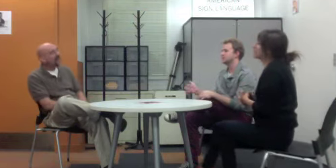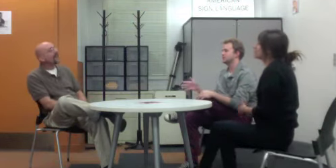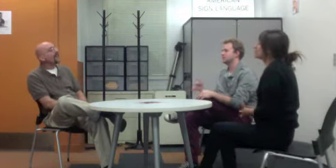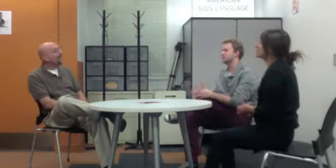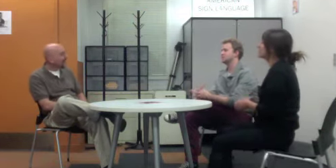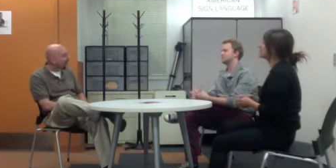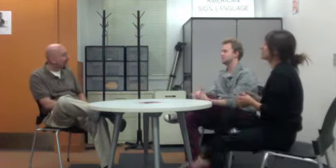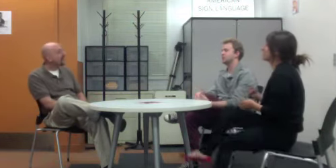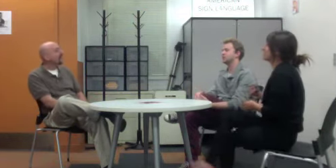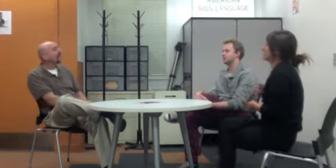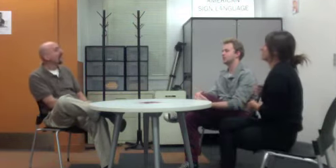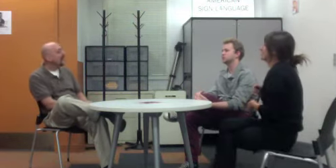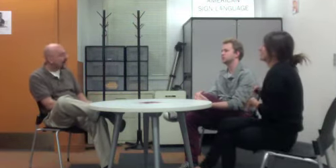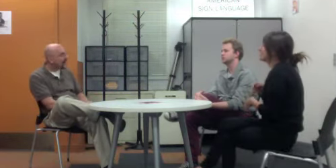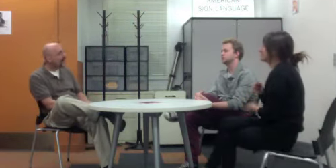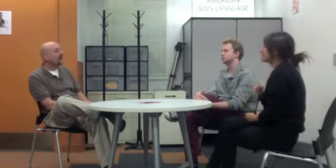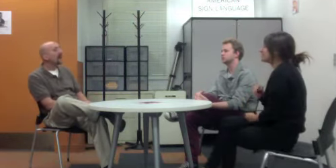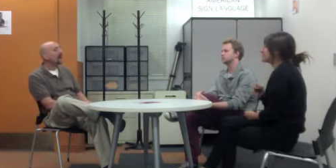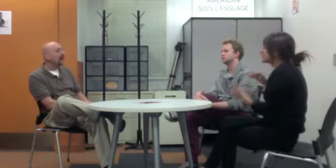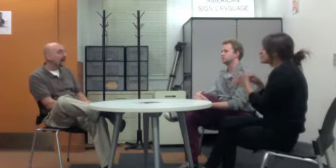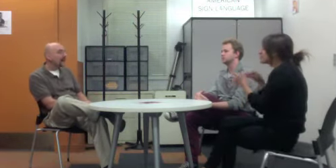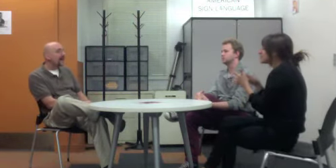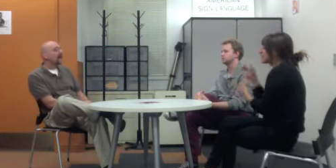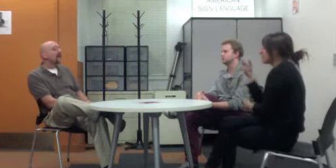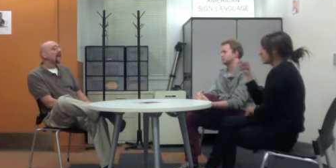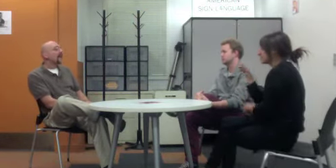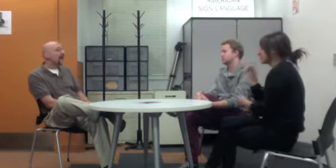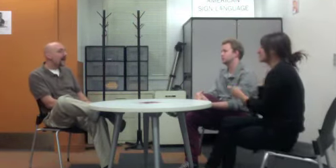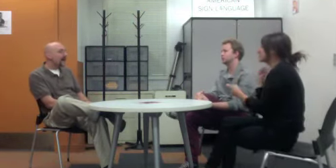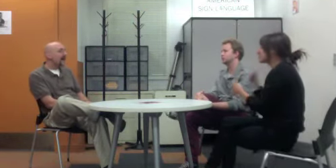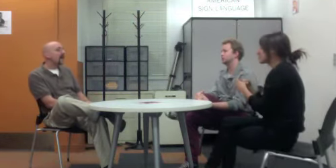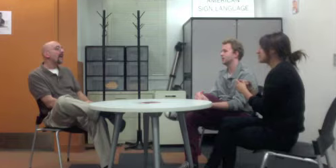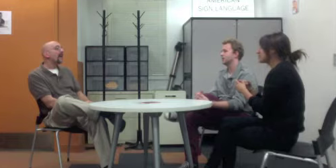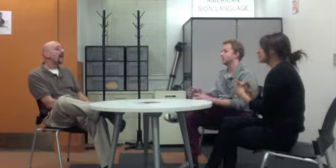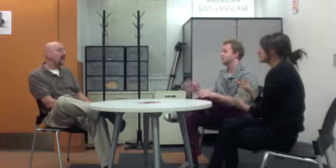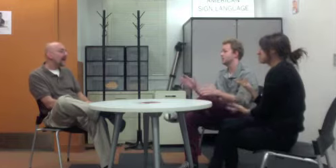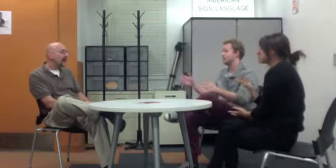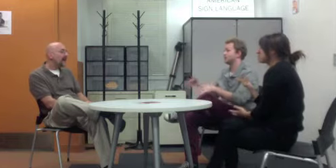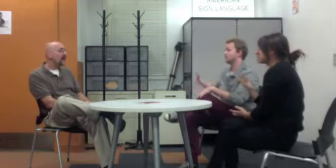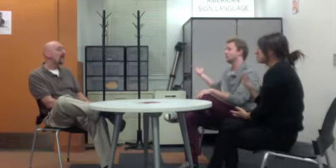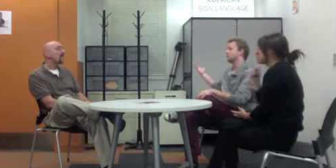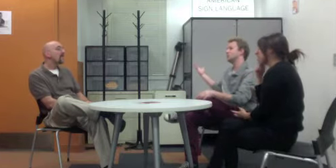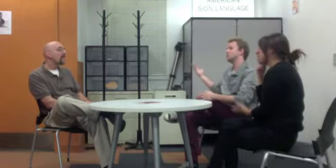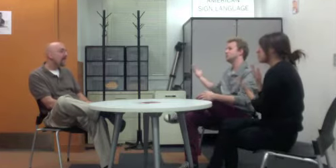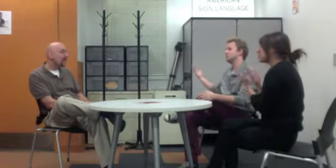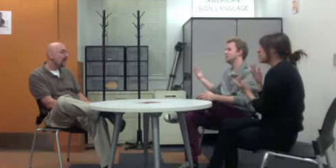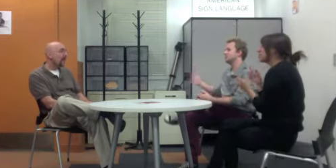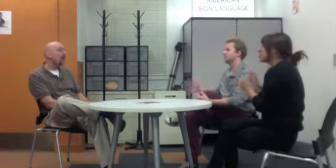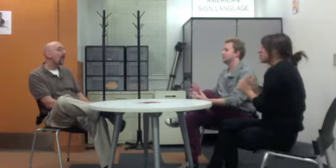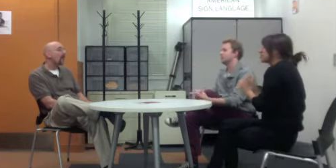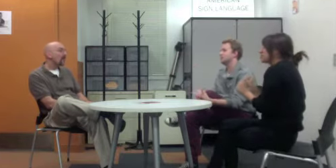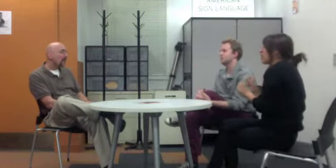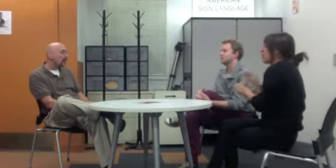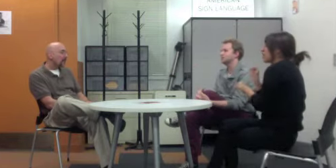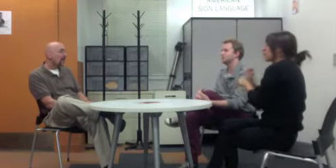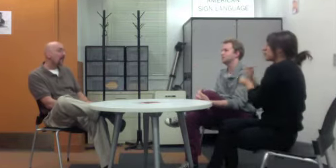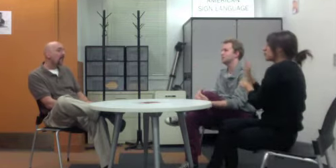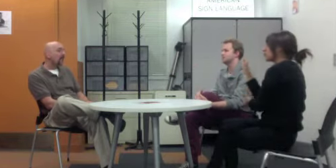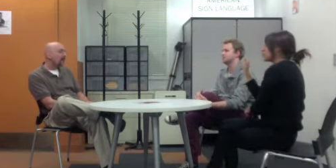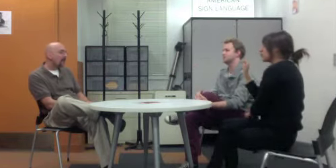studied Spanish in high school, and it's pretty good. And I thought maybe I could work in the UN someday. My grandpa and aunts